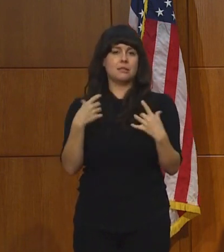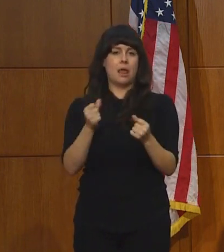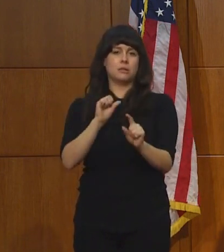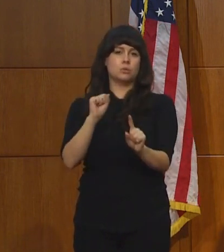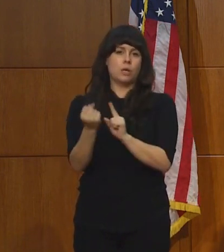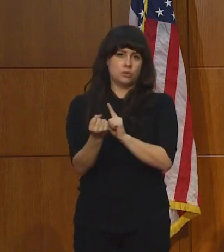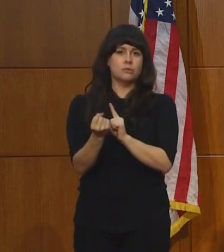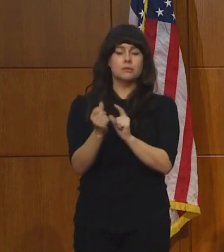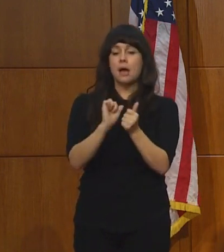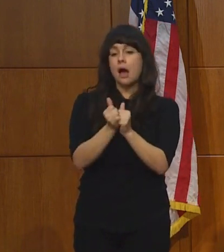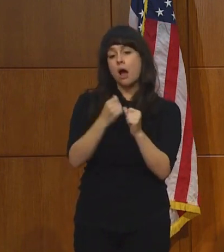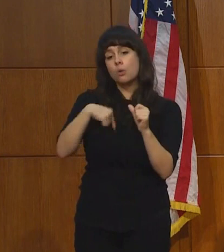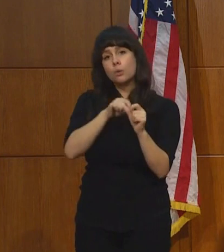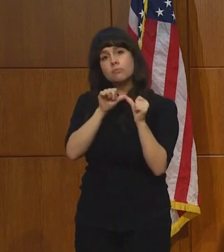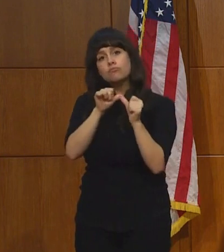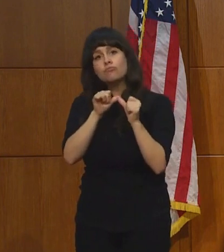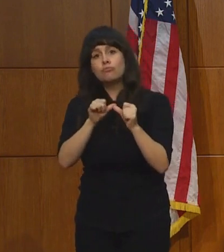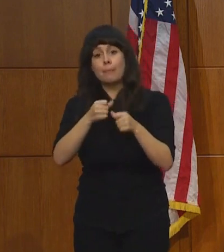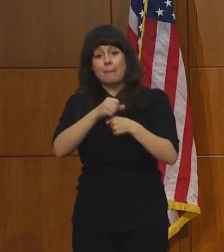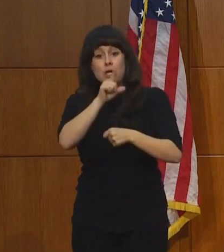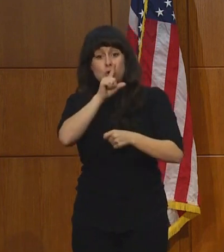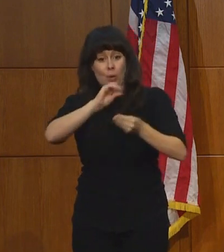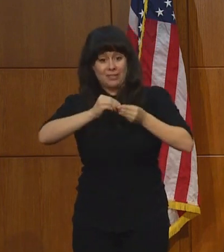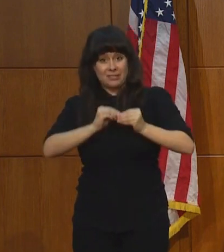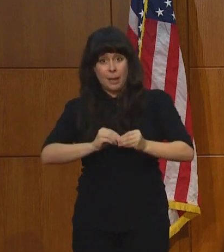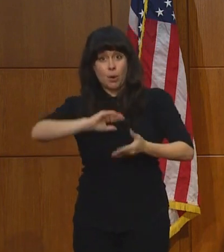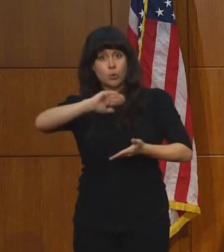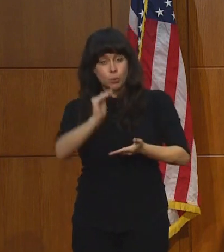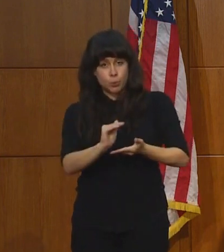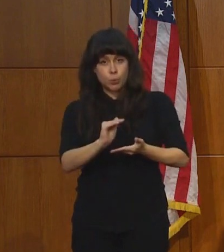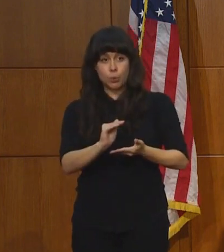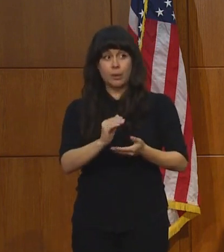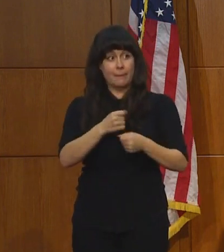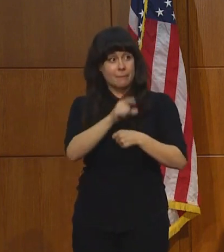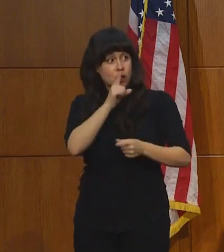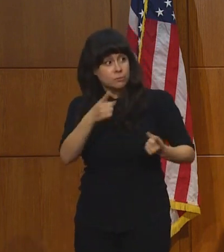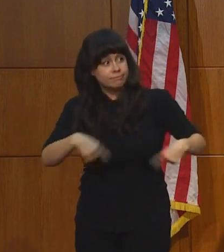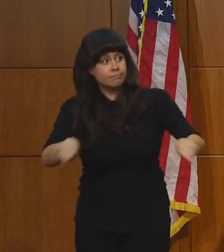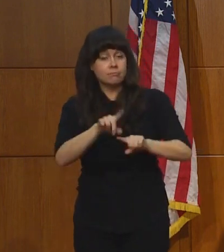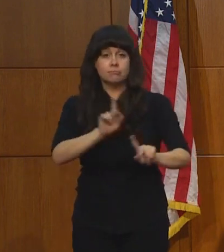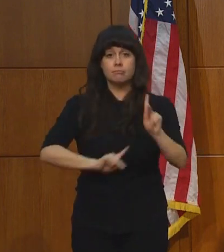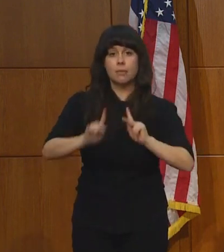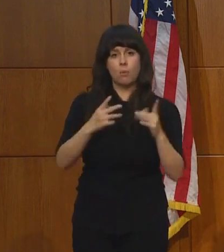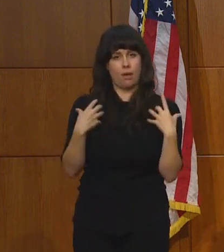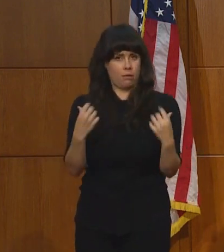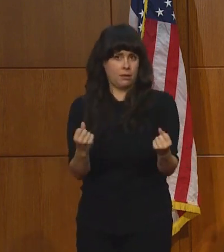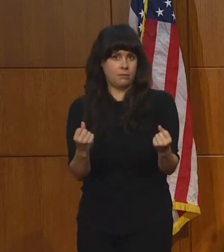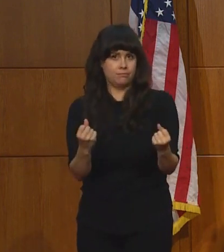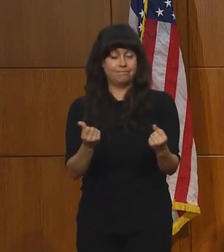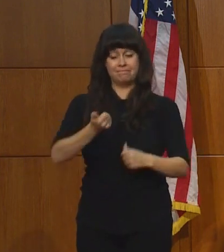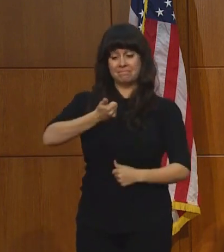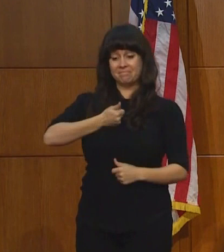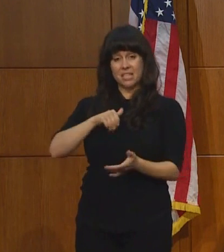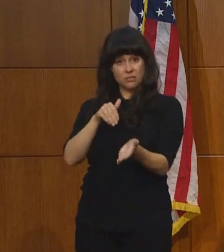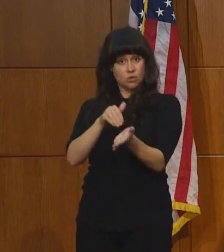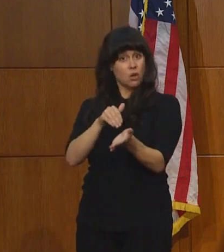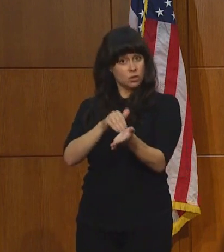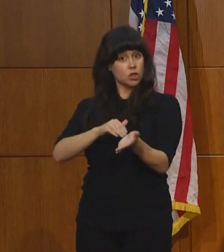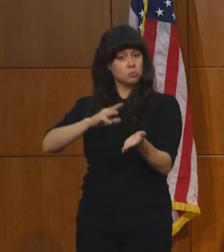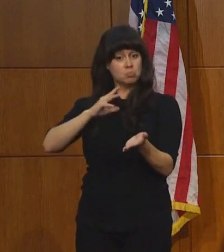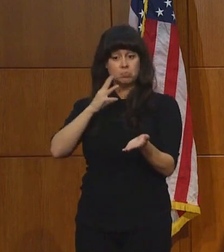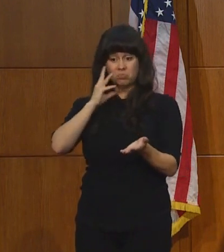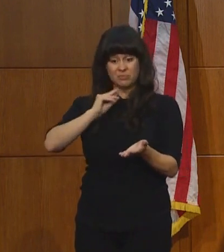how we can continue to keep our numbers low and our people healthy. As a doctor, I believe